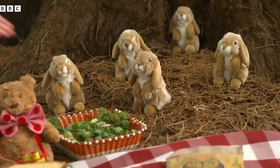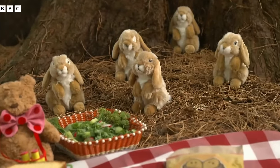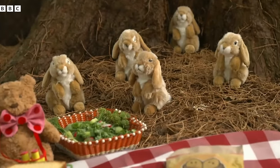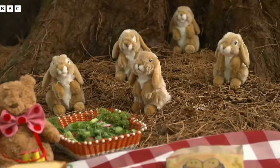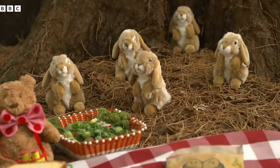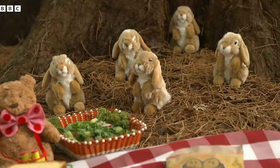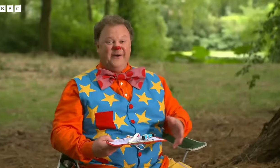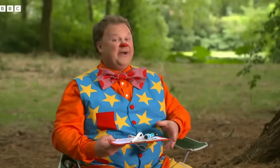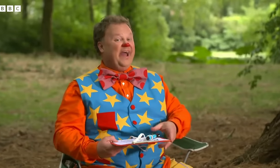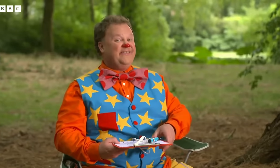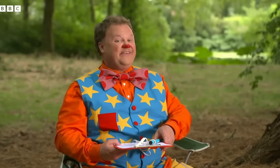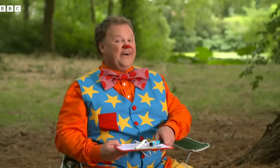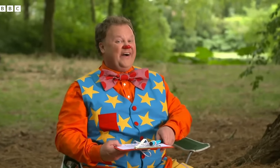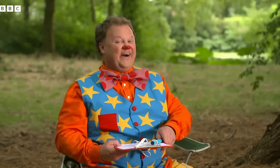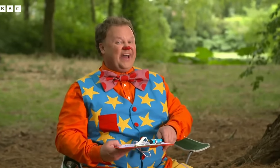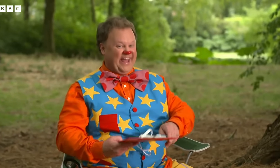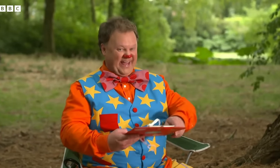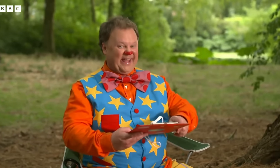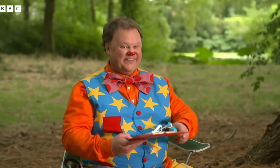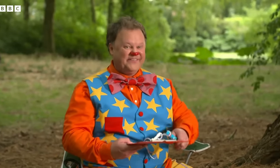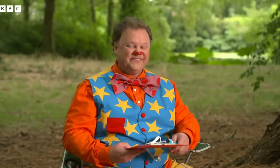There you go. Enjoy!